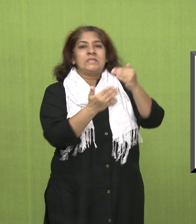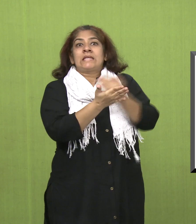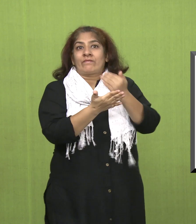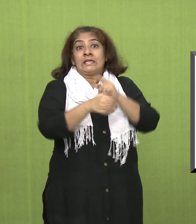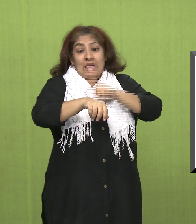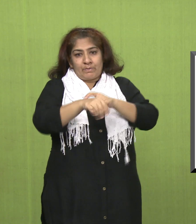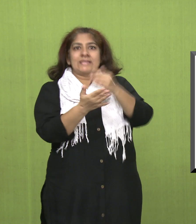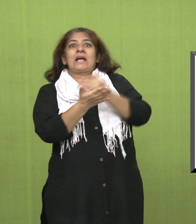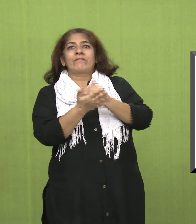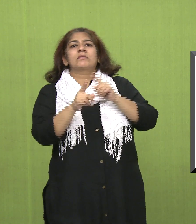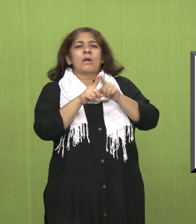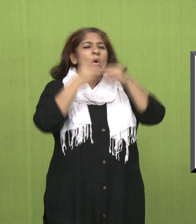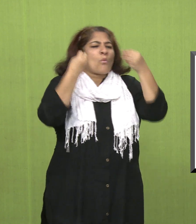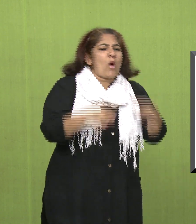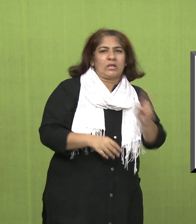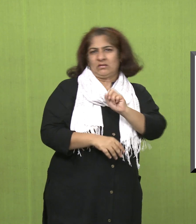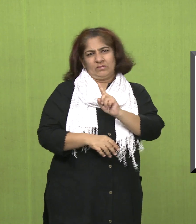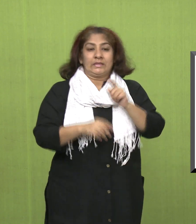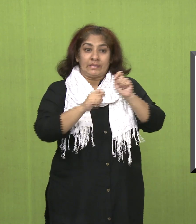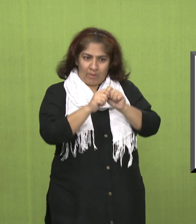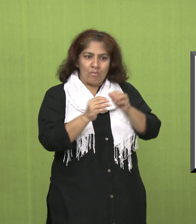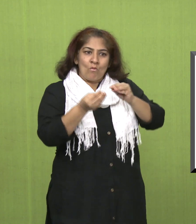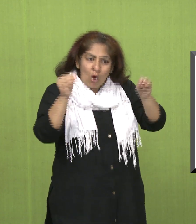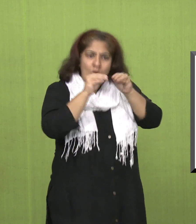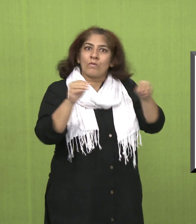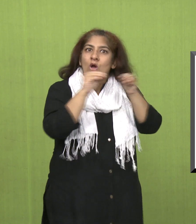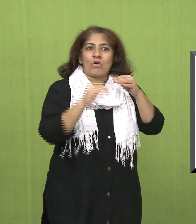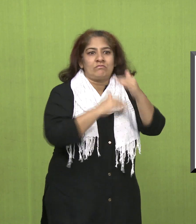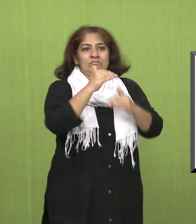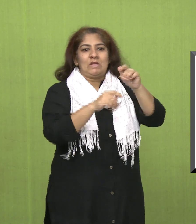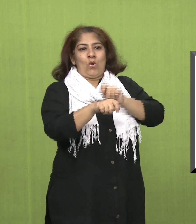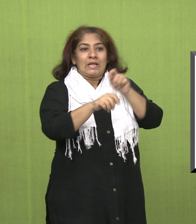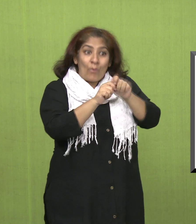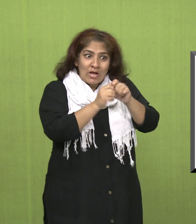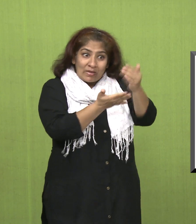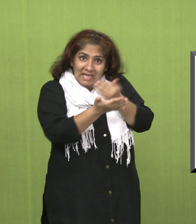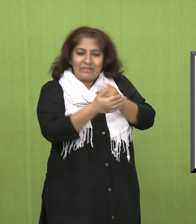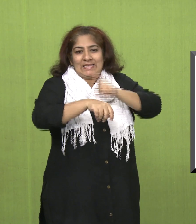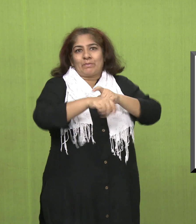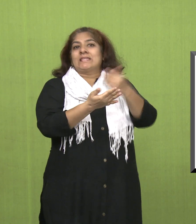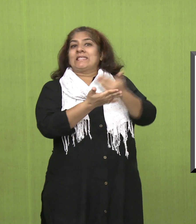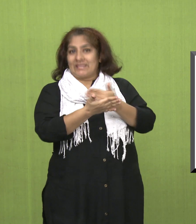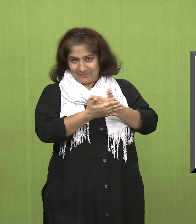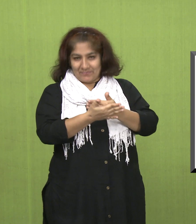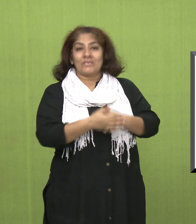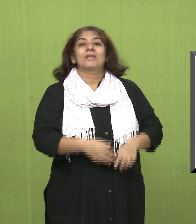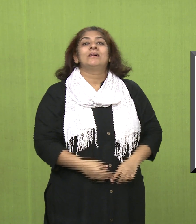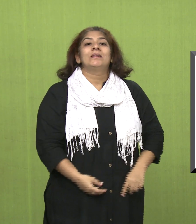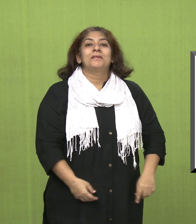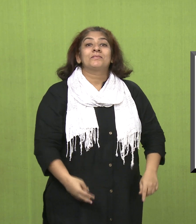And the second point is, the people who are working with us, they are more efficient and effective. They are effectively